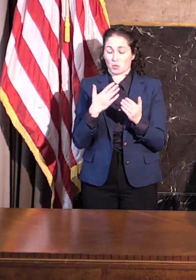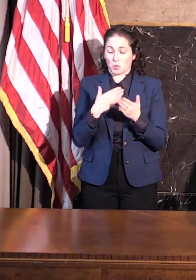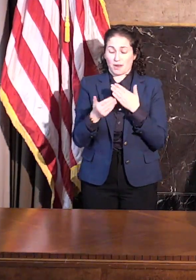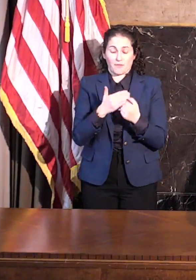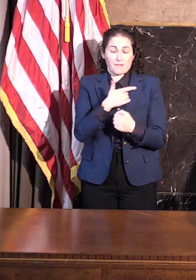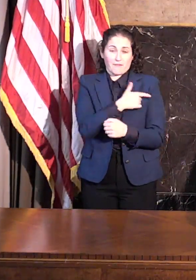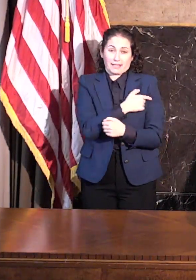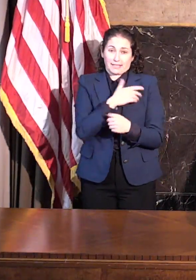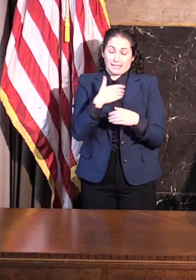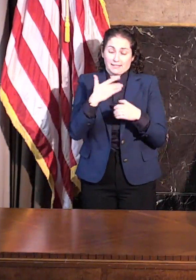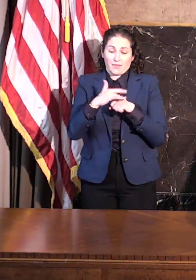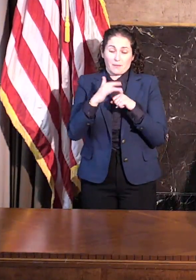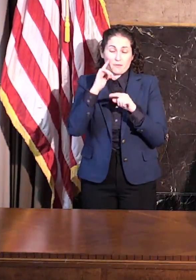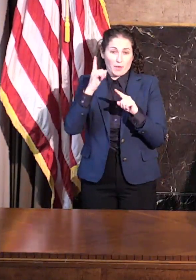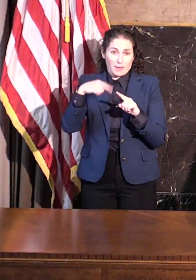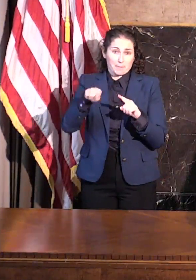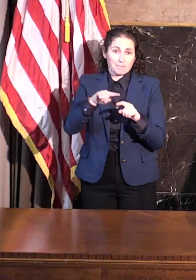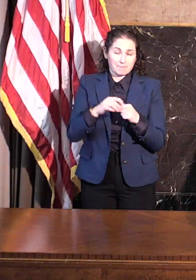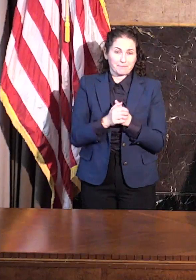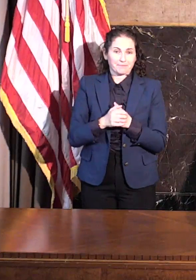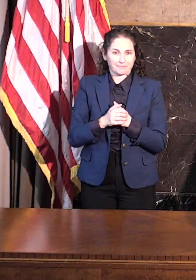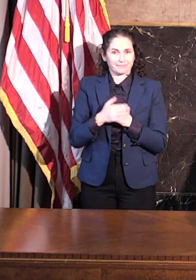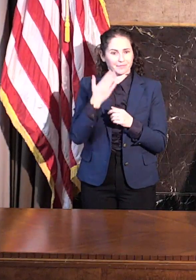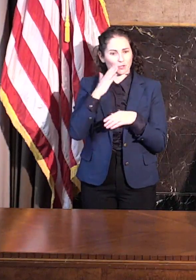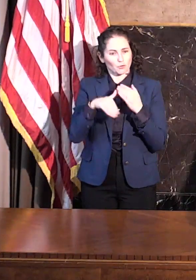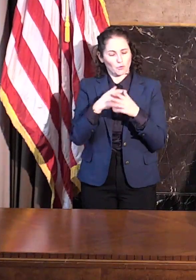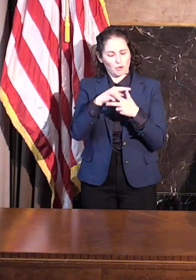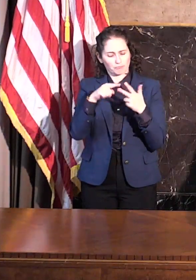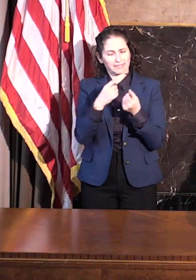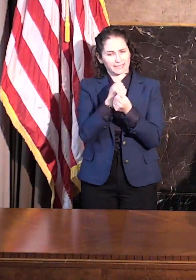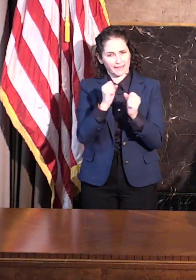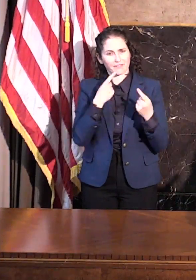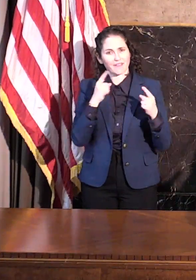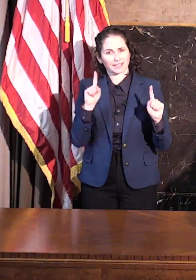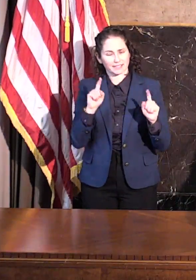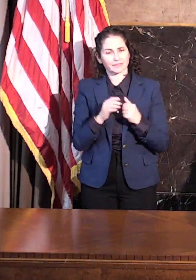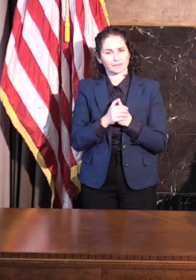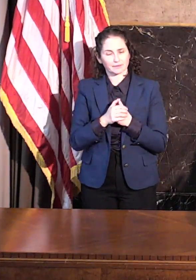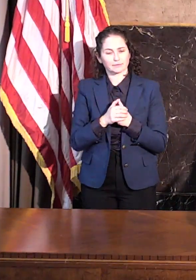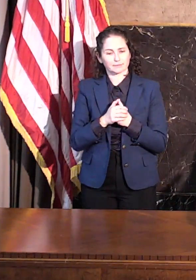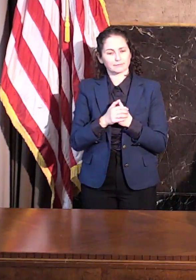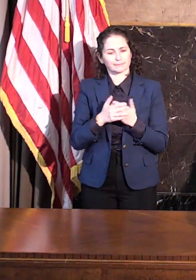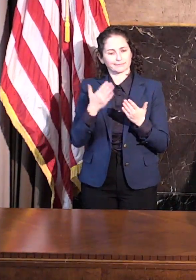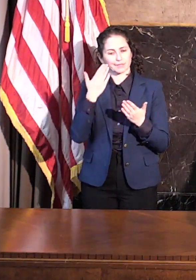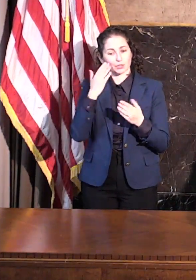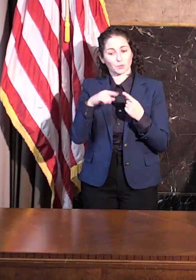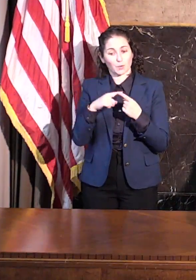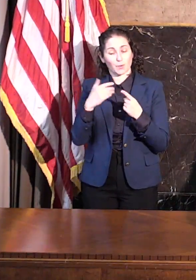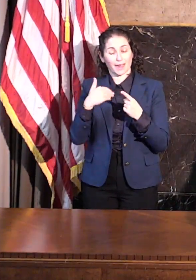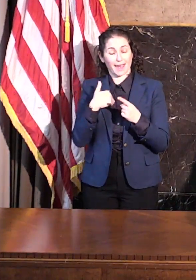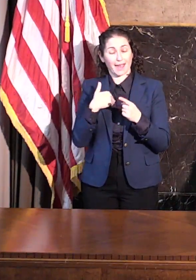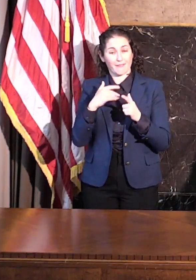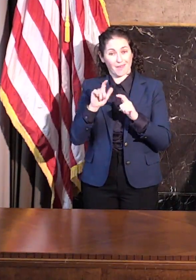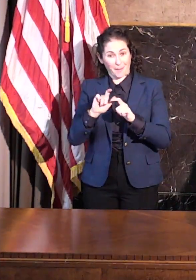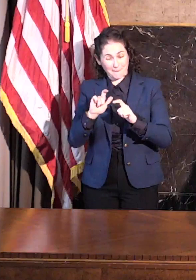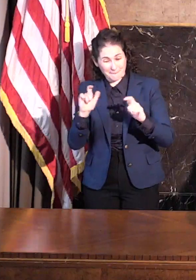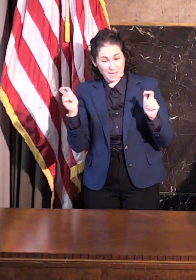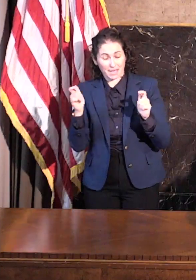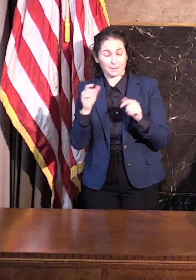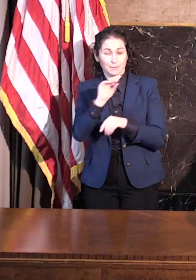Beg pardon? Yeah, potentially. So that hadn't been, that's what they're looking at right now. But that's in and of itself is a